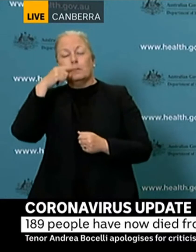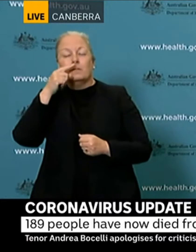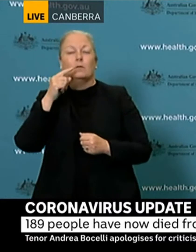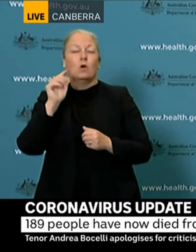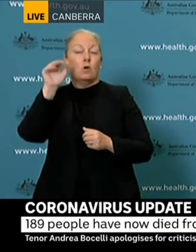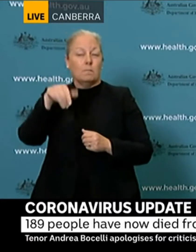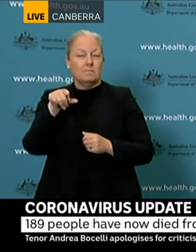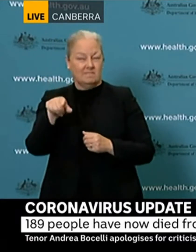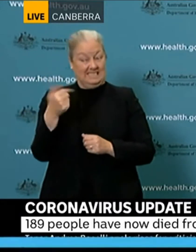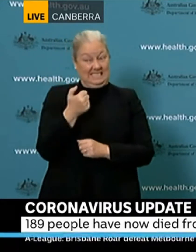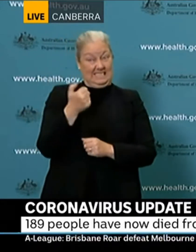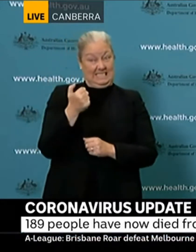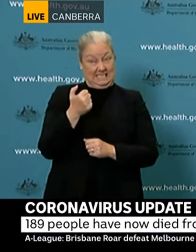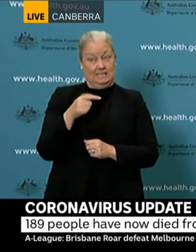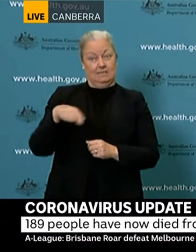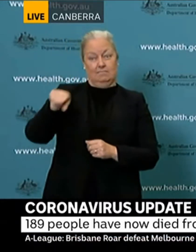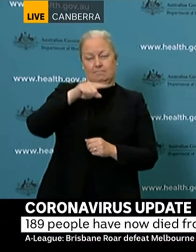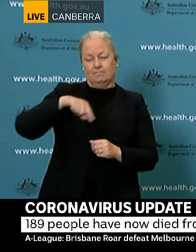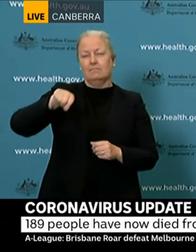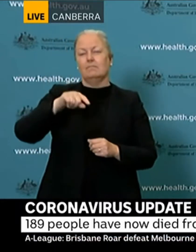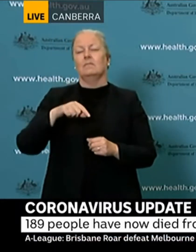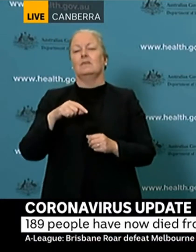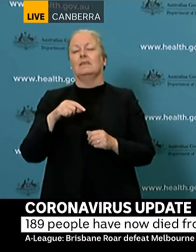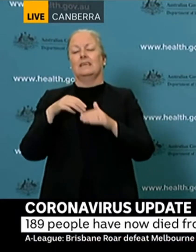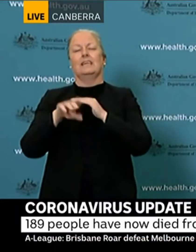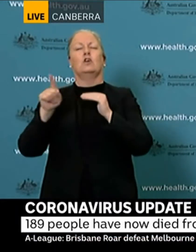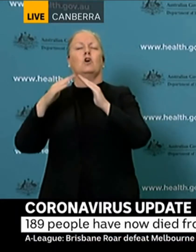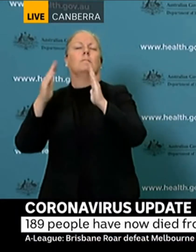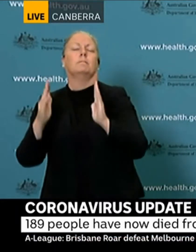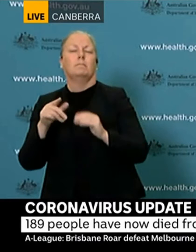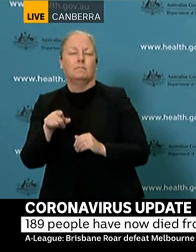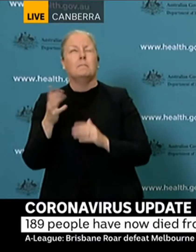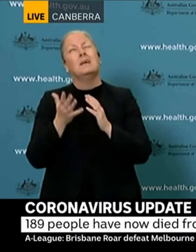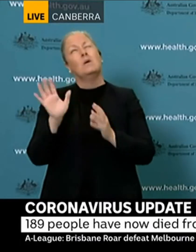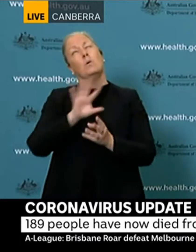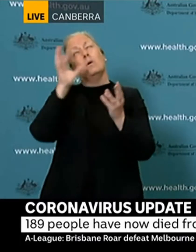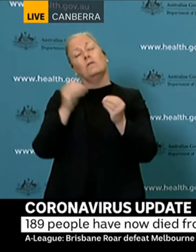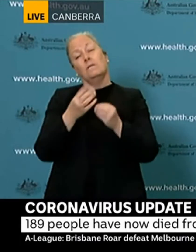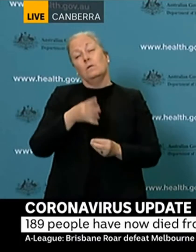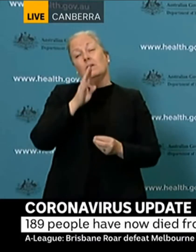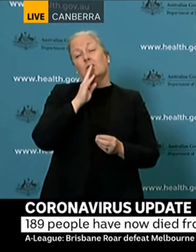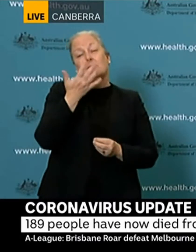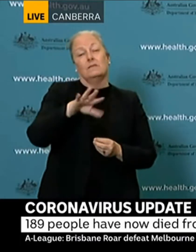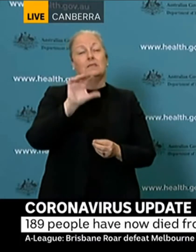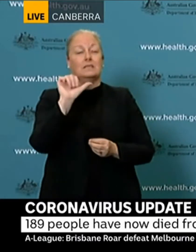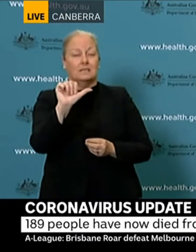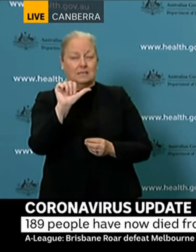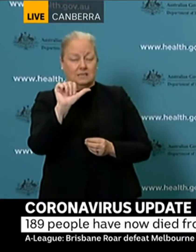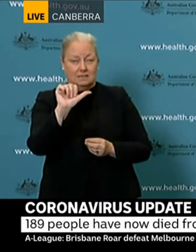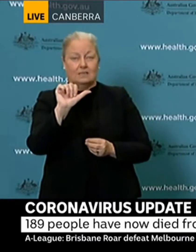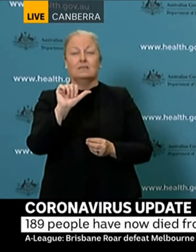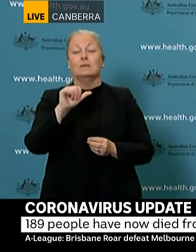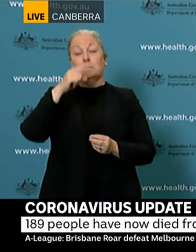in Melbourne, 16 new residents of aged care facilities. So that makes a total of 456 aged